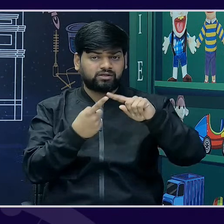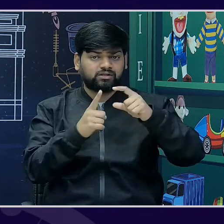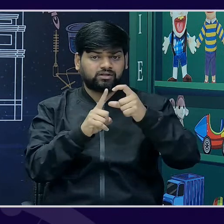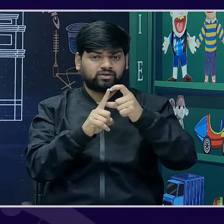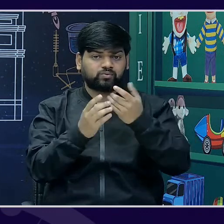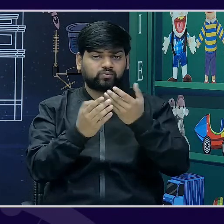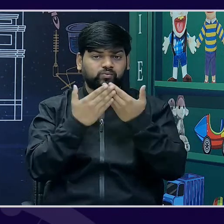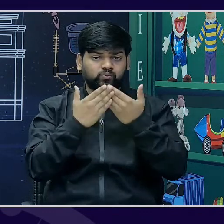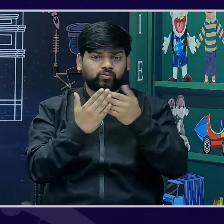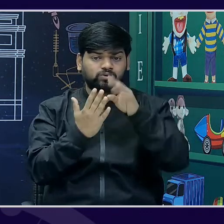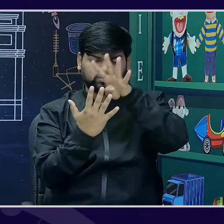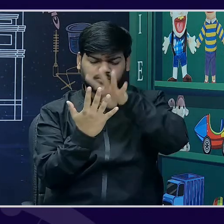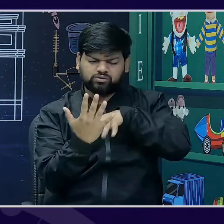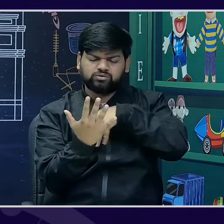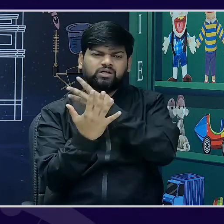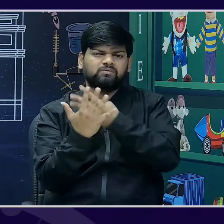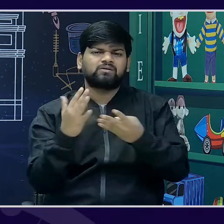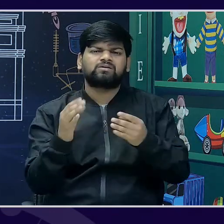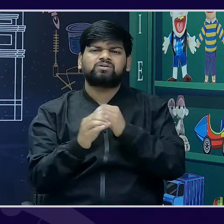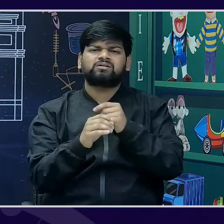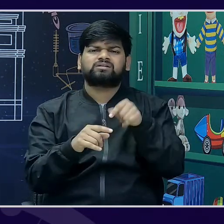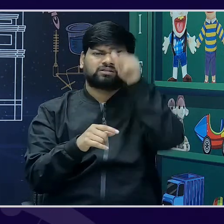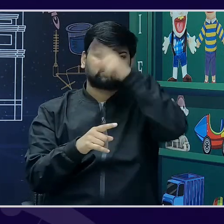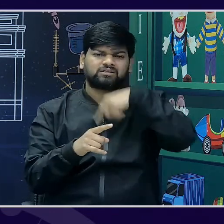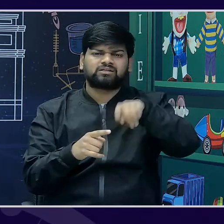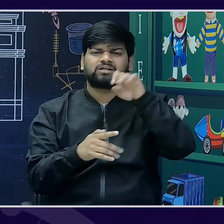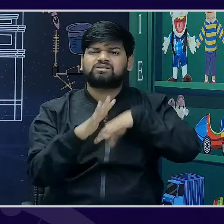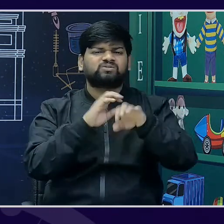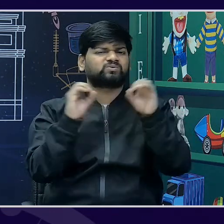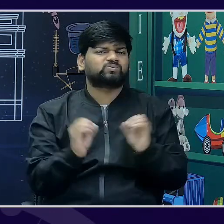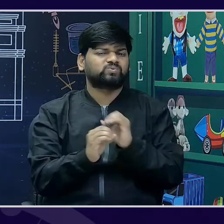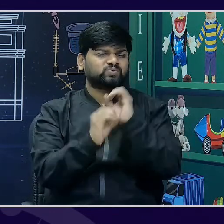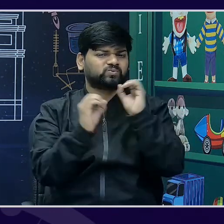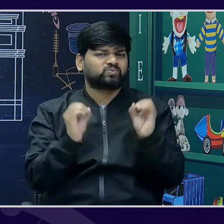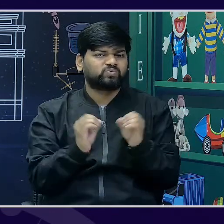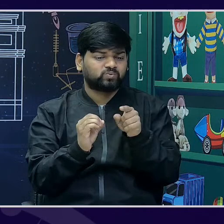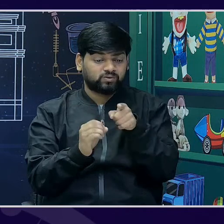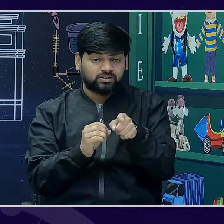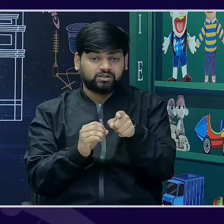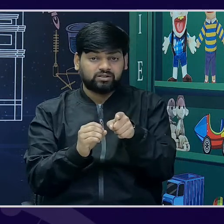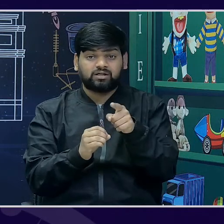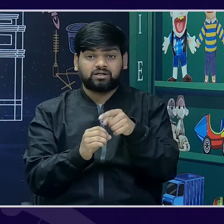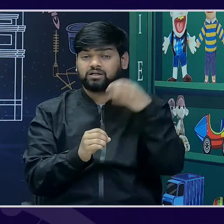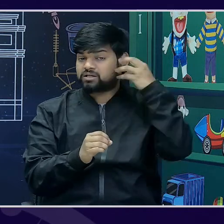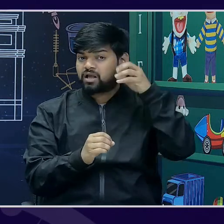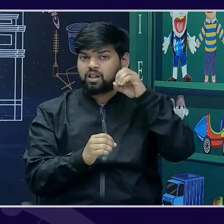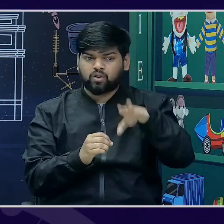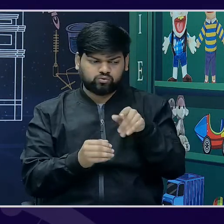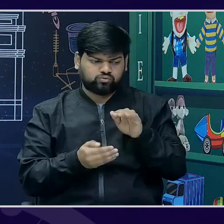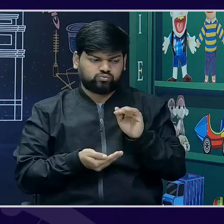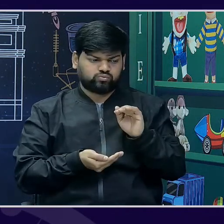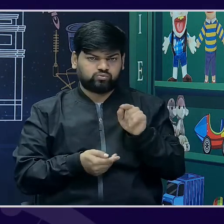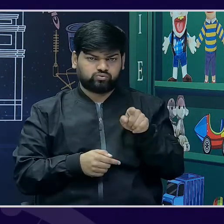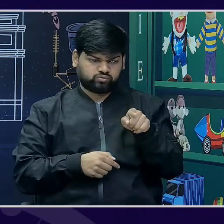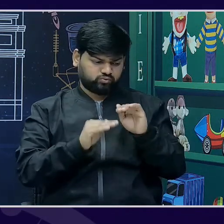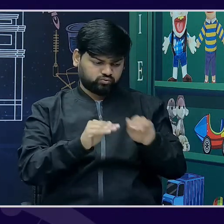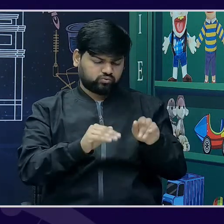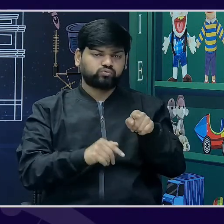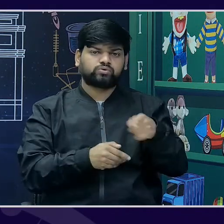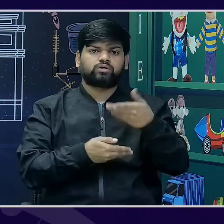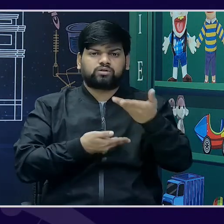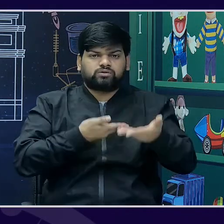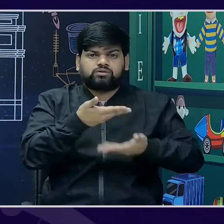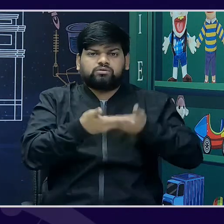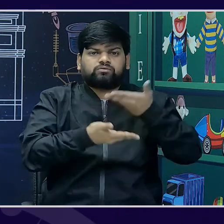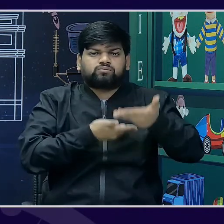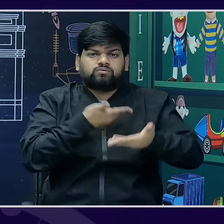with this implanted child. That is the biggest challenge. And if you go to the research